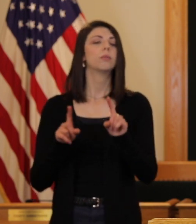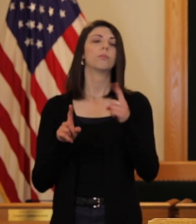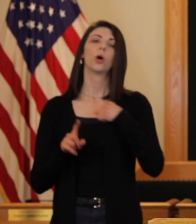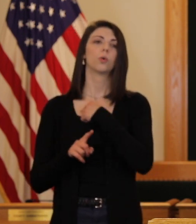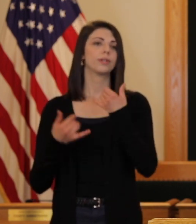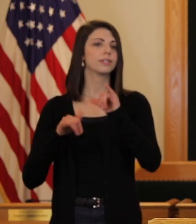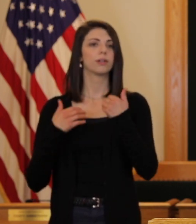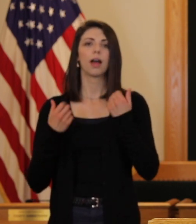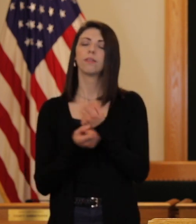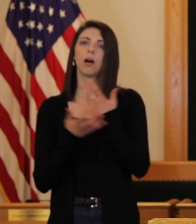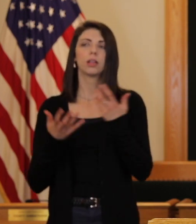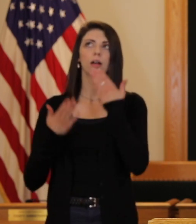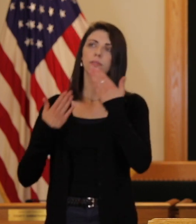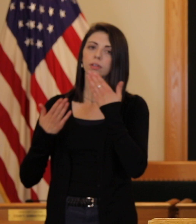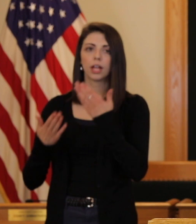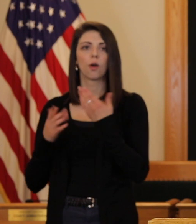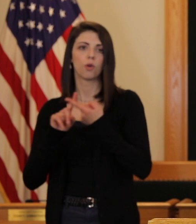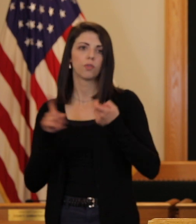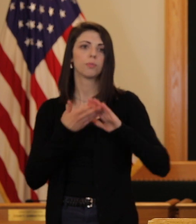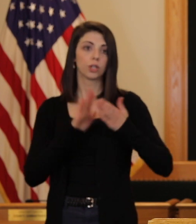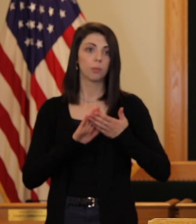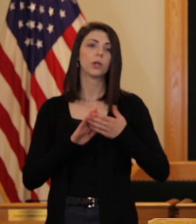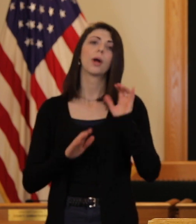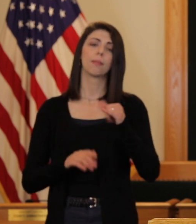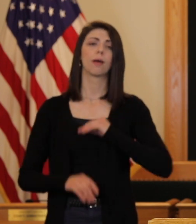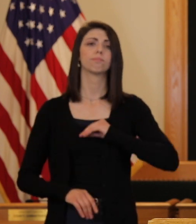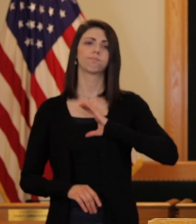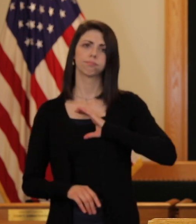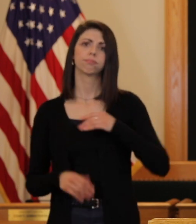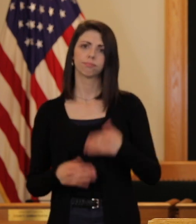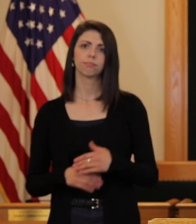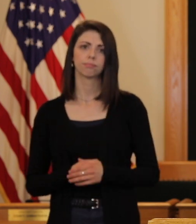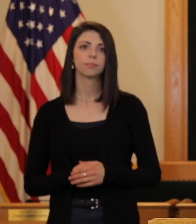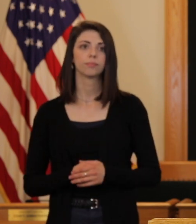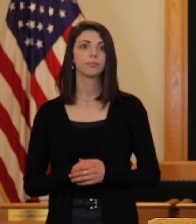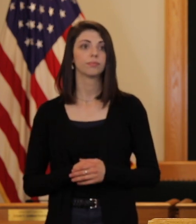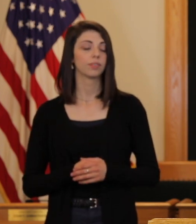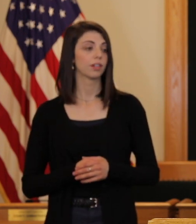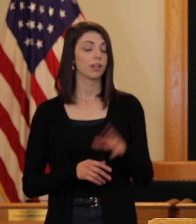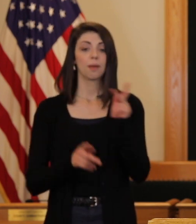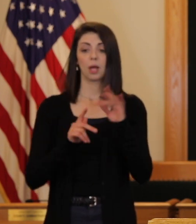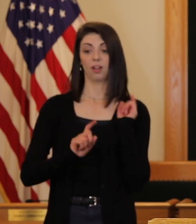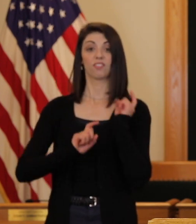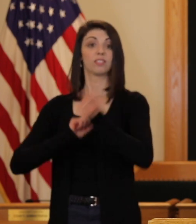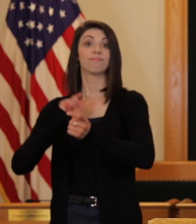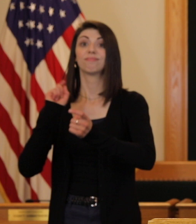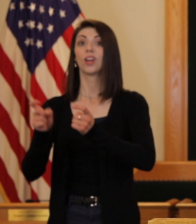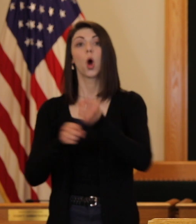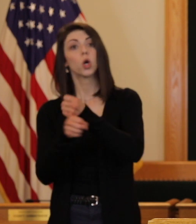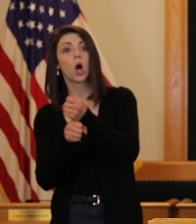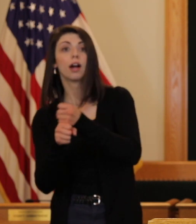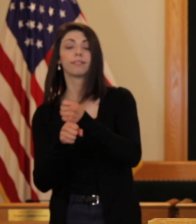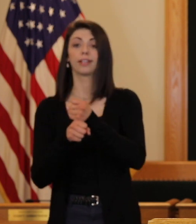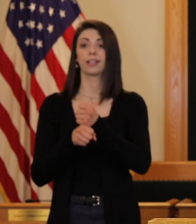and gratitude from the community for what we do, and that has been very rewarding. From donations of coffee, protective equipment, and